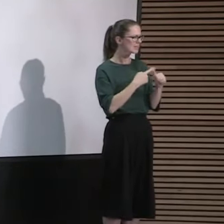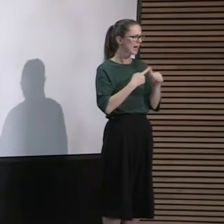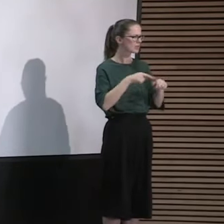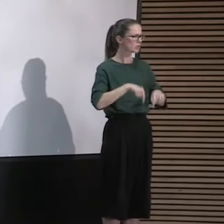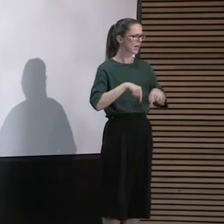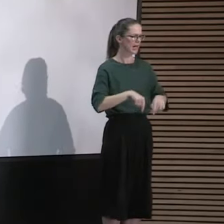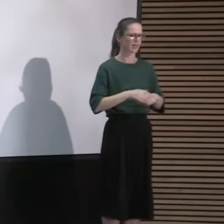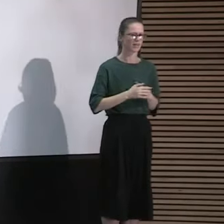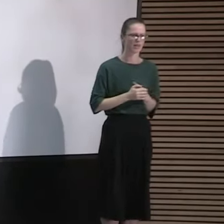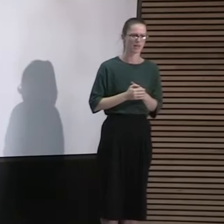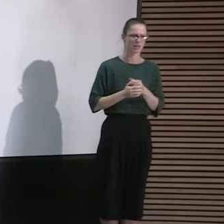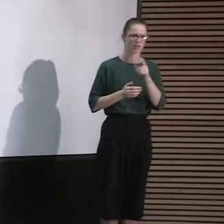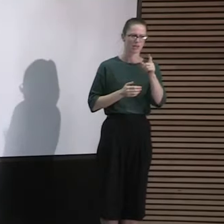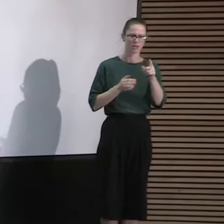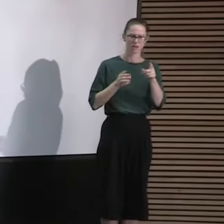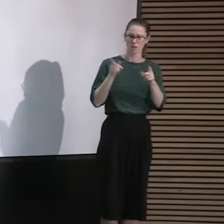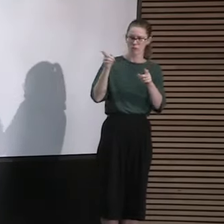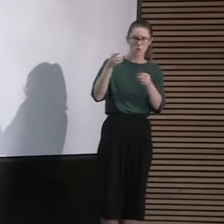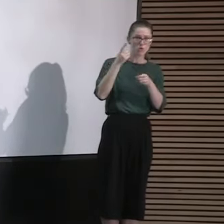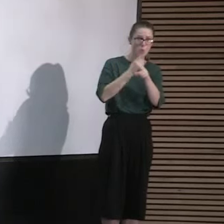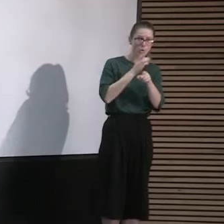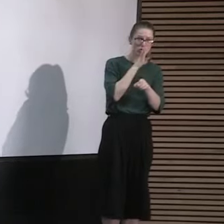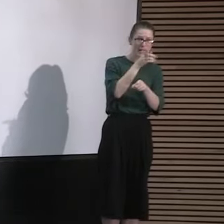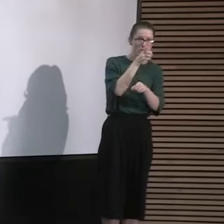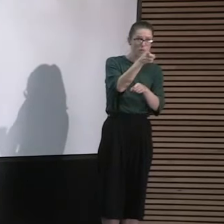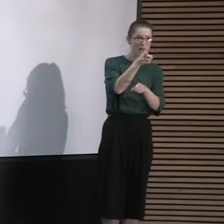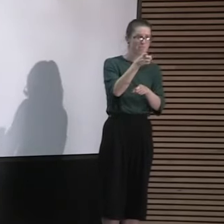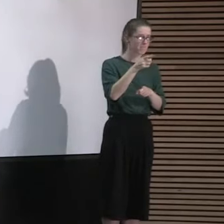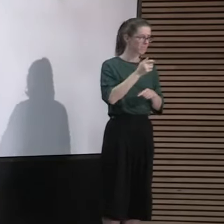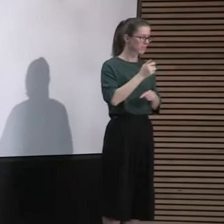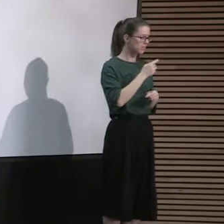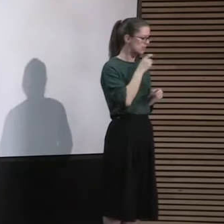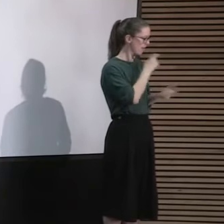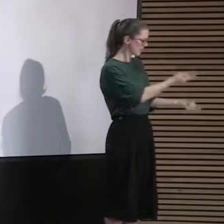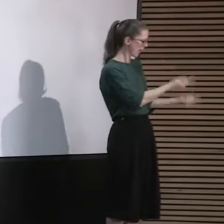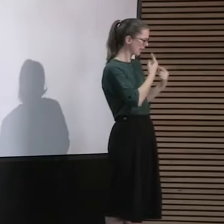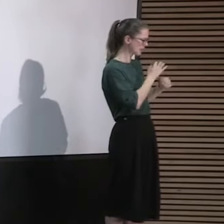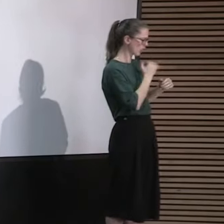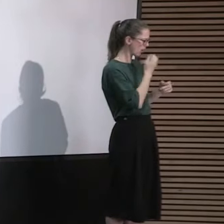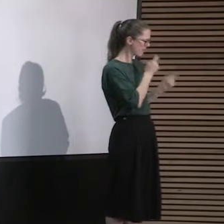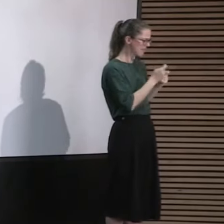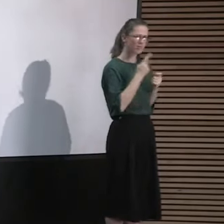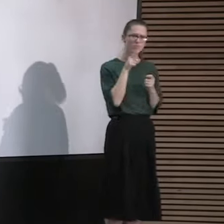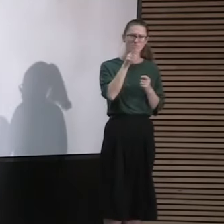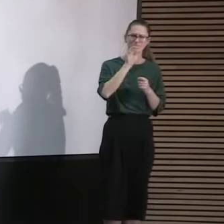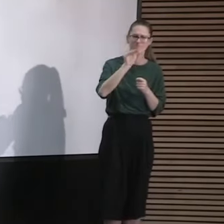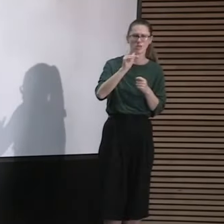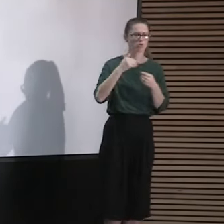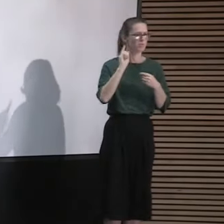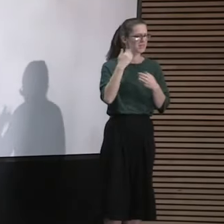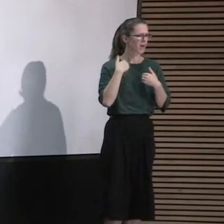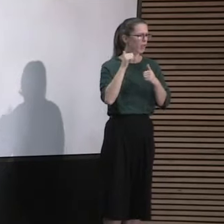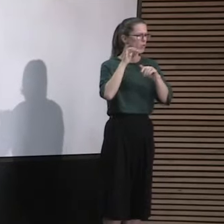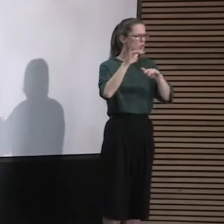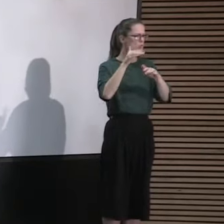stood here today. With them. Had you raised those concerns with them, that your staff had been telling you that they weren't getting tested enough and they didn't respond, or who didn't